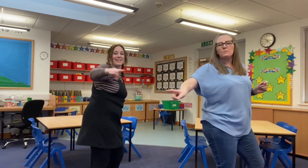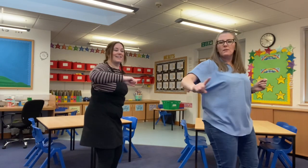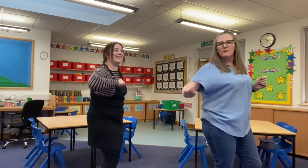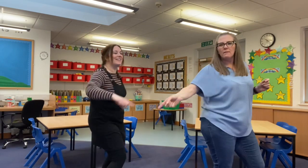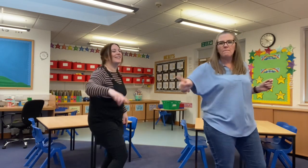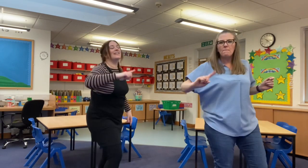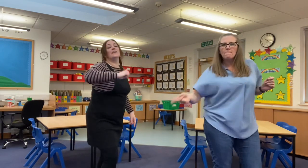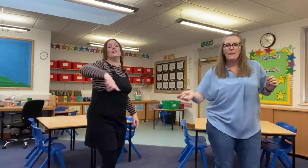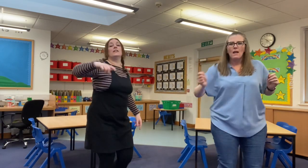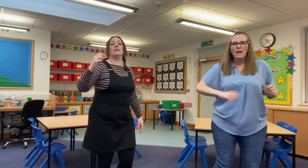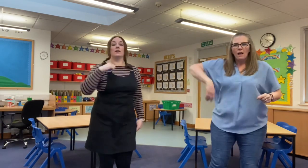of life.